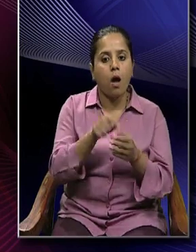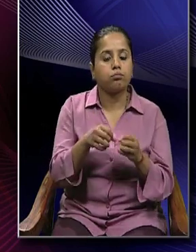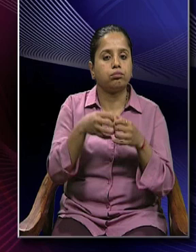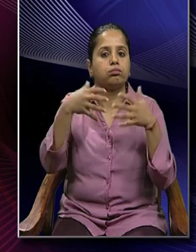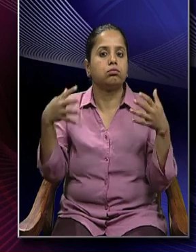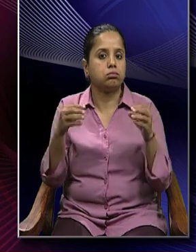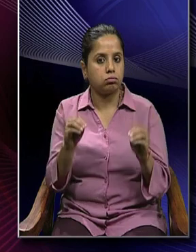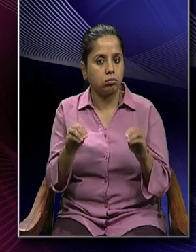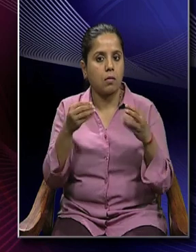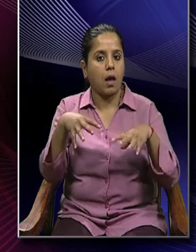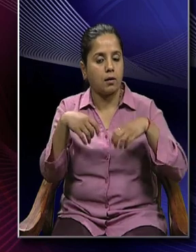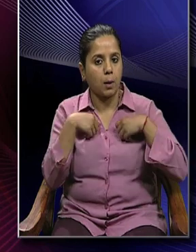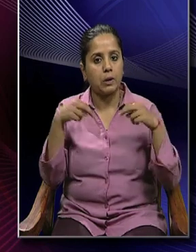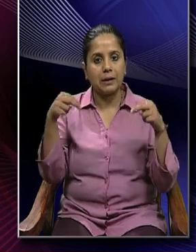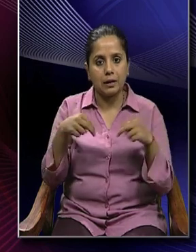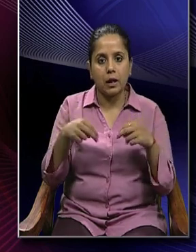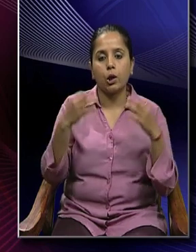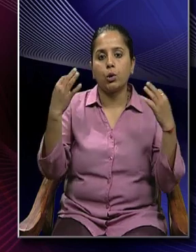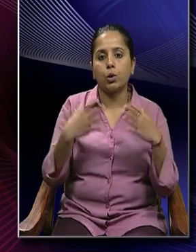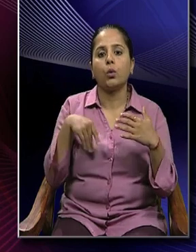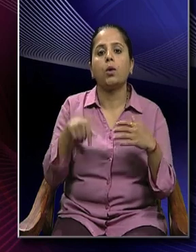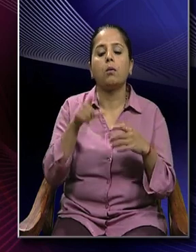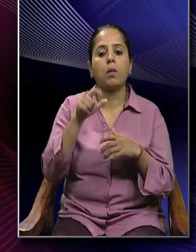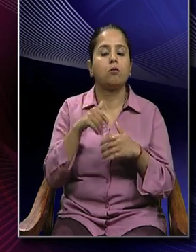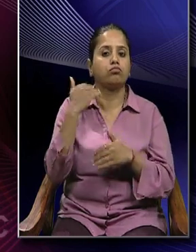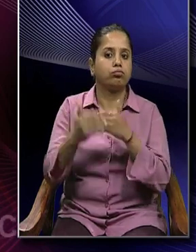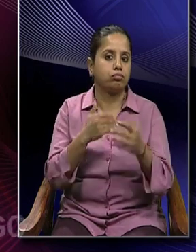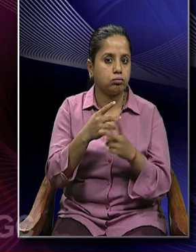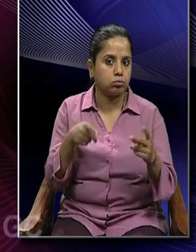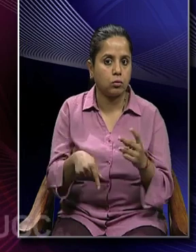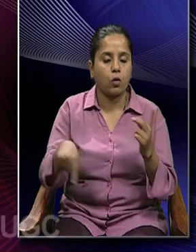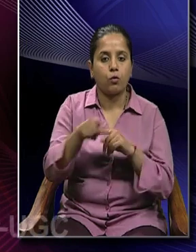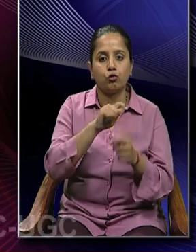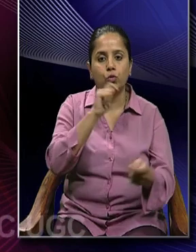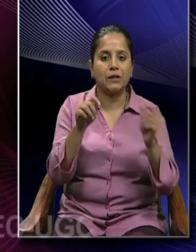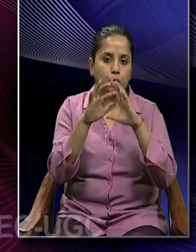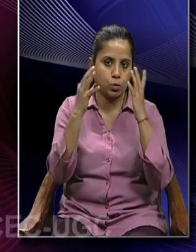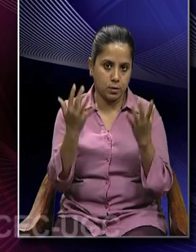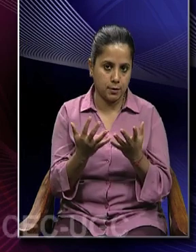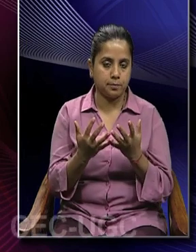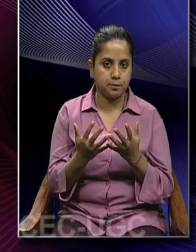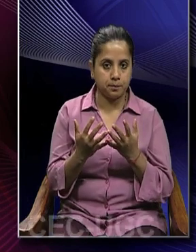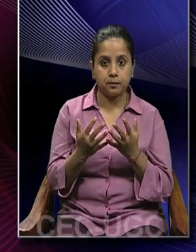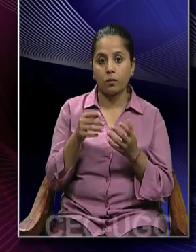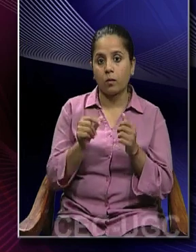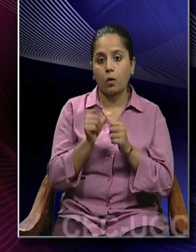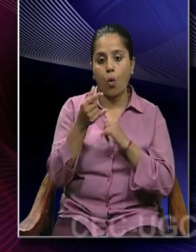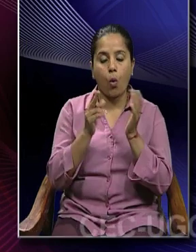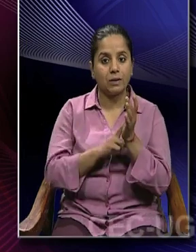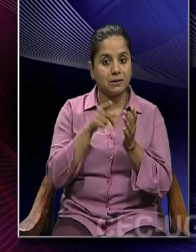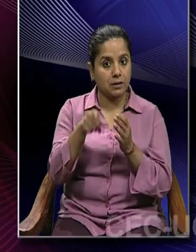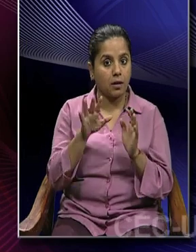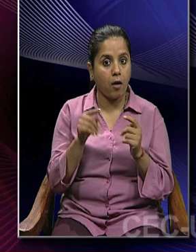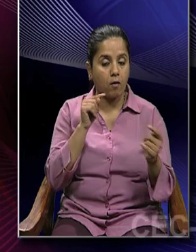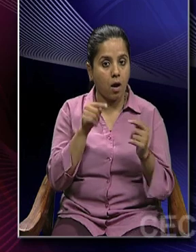to adapt to the needs of new generations and to respond to forces in the changing world. And Austin has argued that